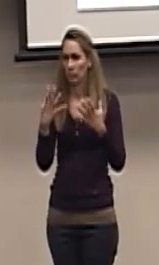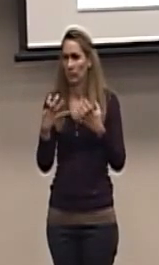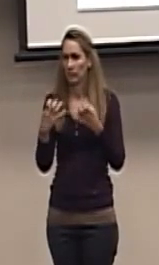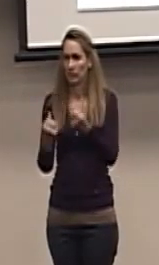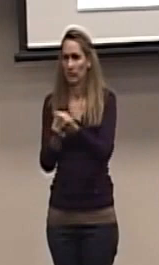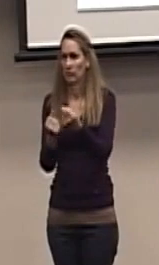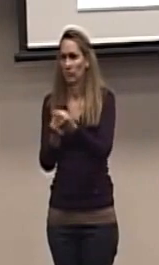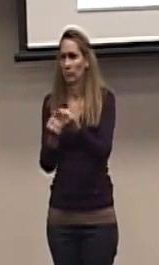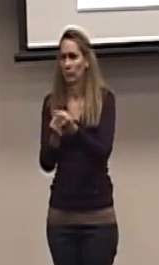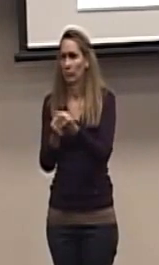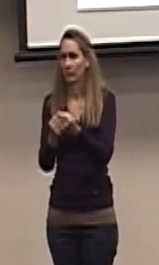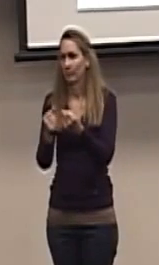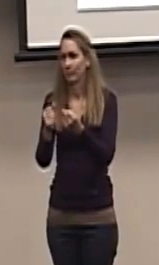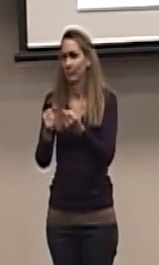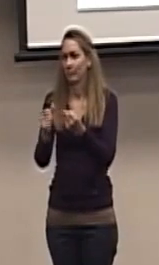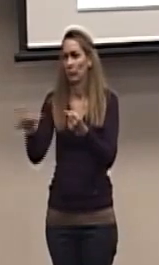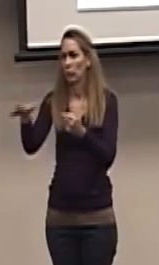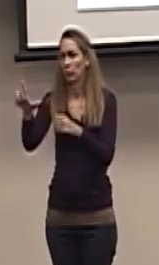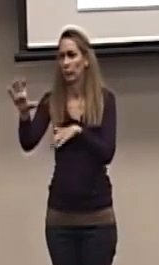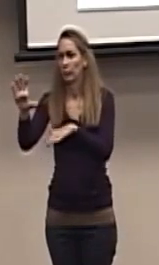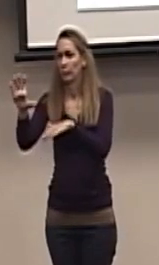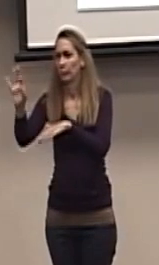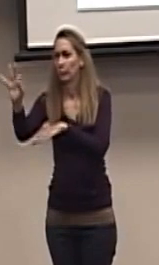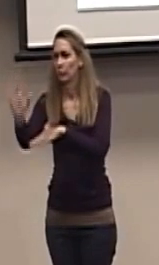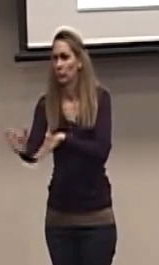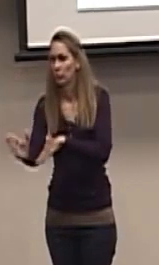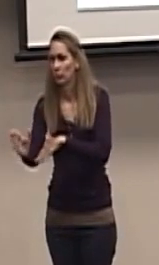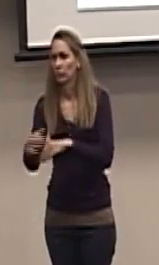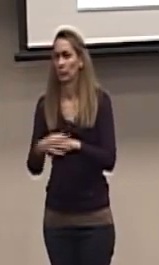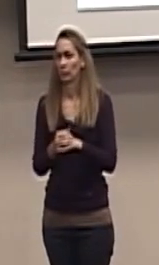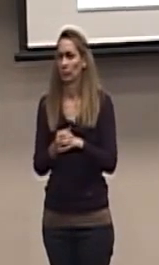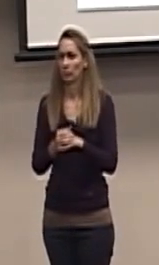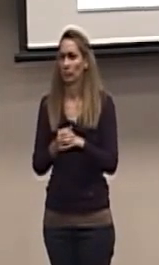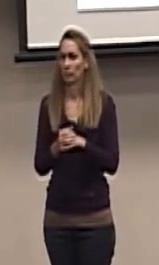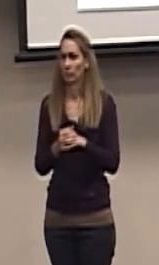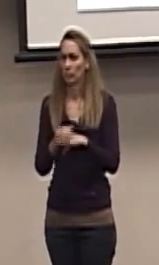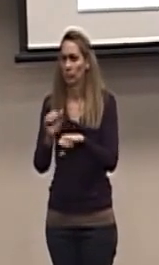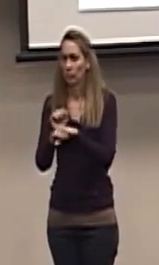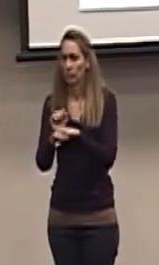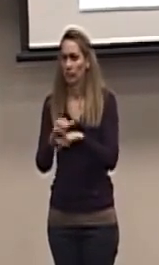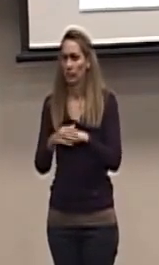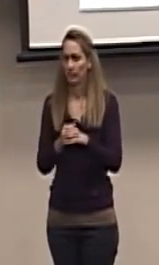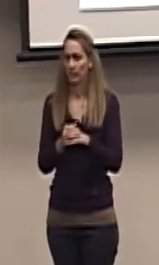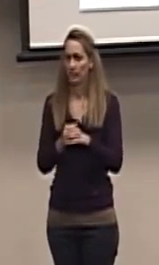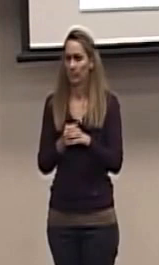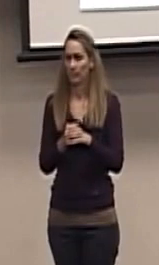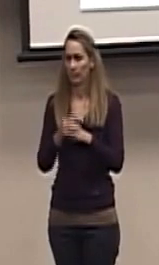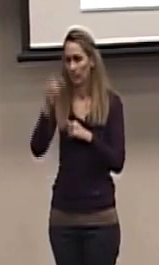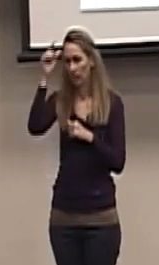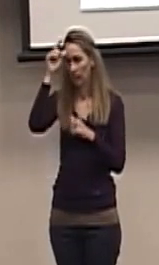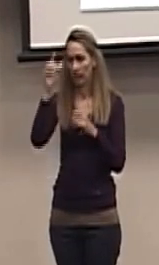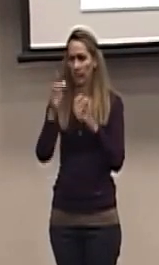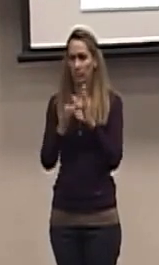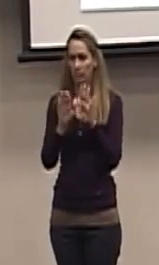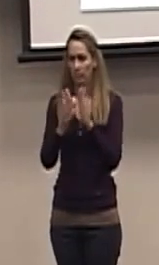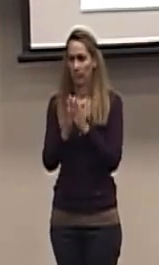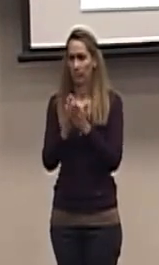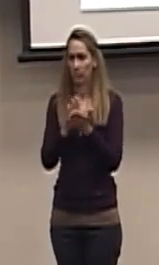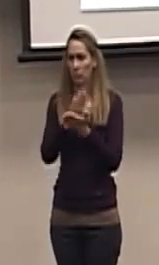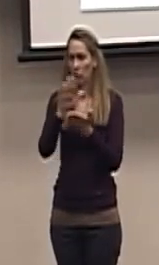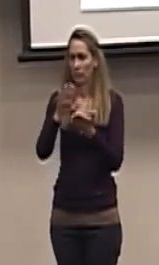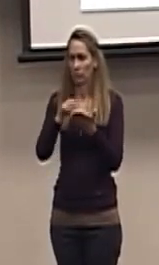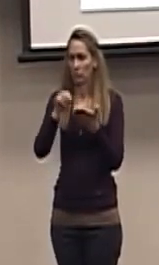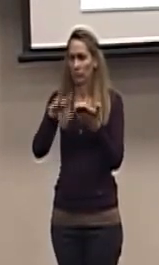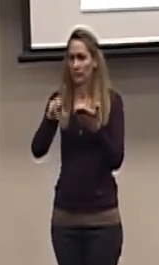support. We need support for our preachers who are already on the field working. Ghana Bible College students need some support to